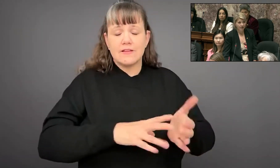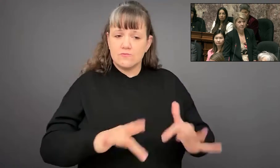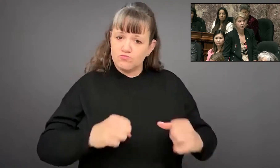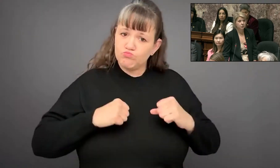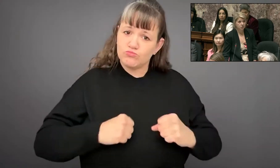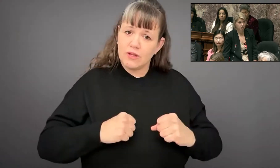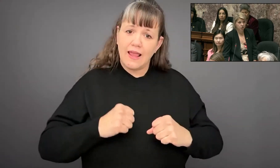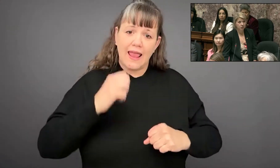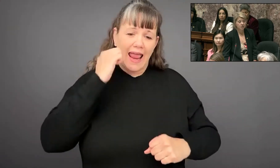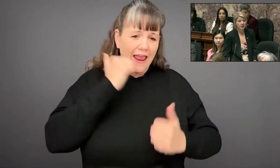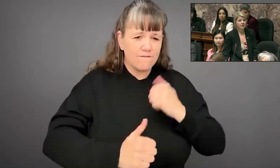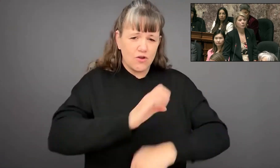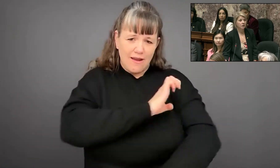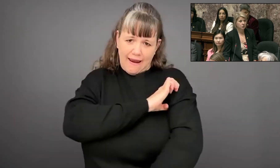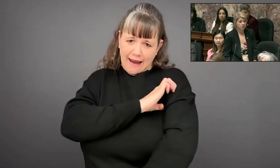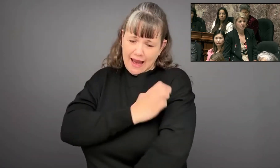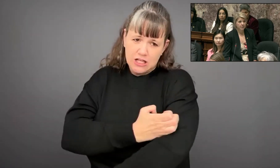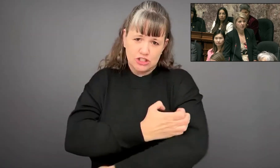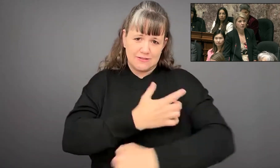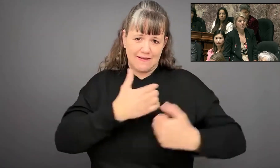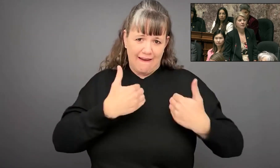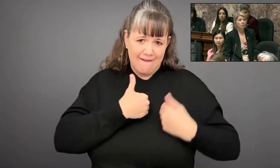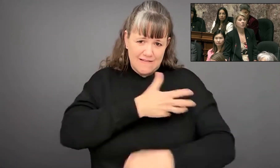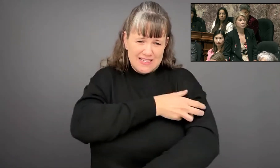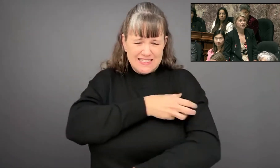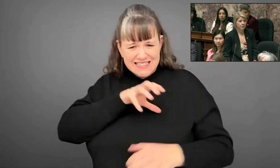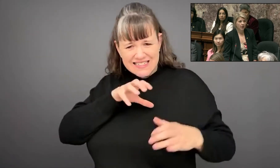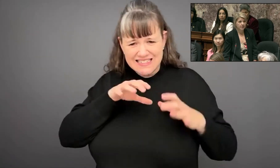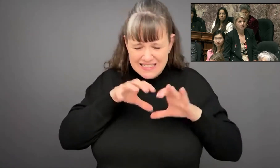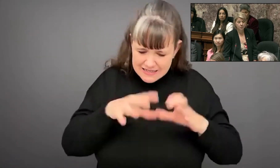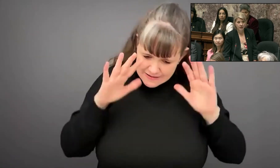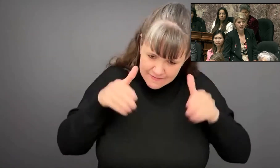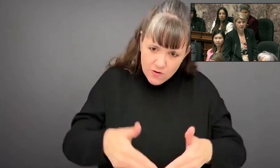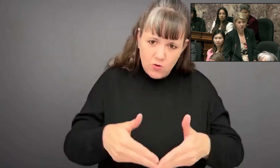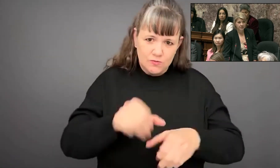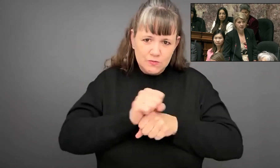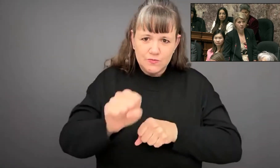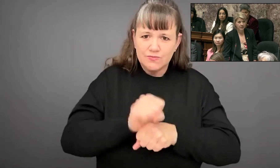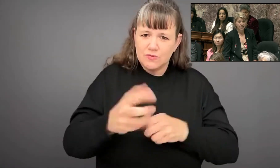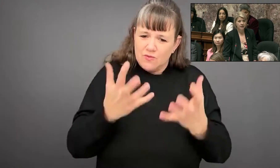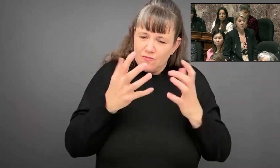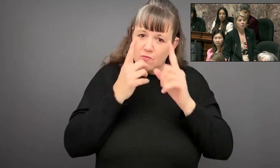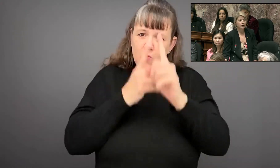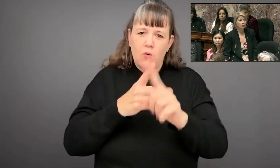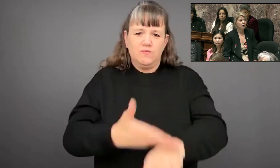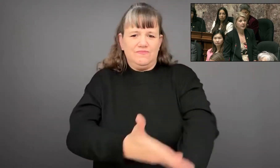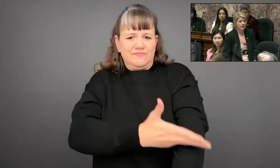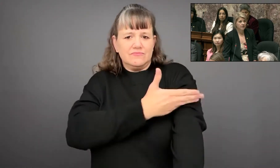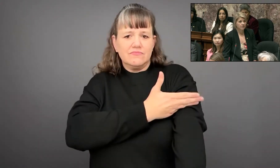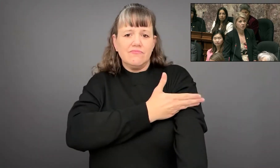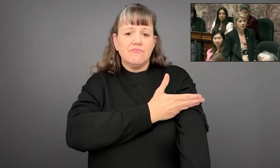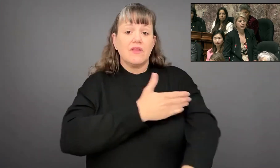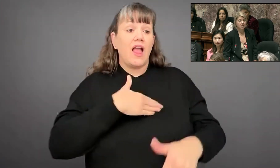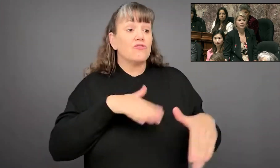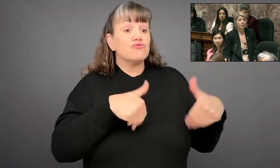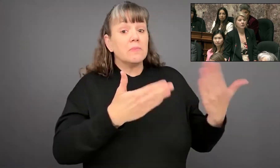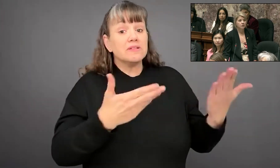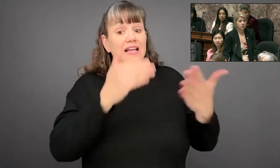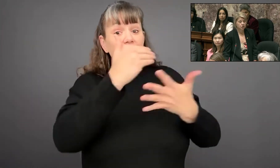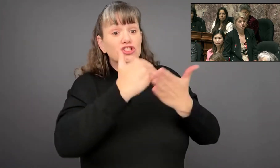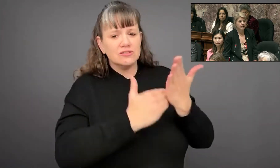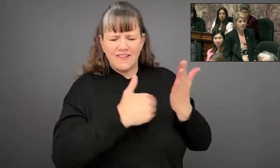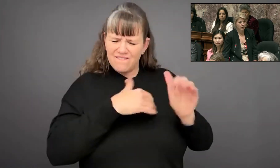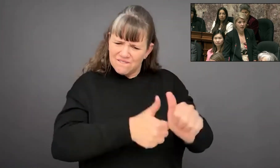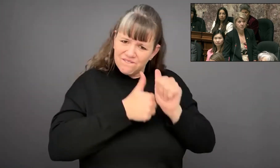I have to ensure that we are doing better, that we are responding to recommendations that are made, that we are working in community, that we